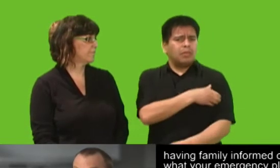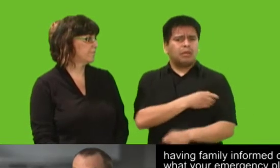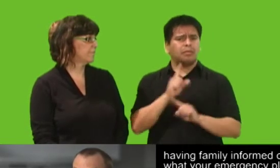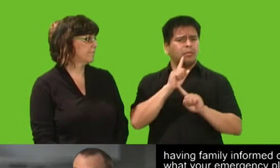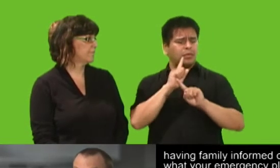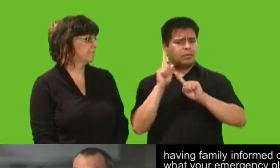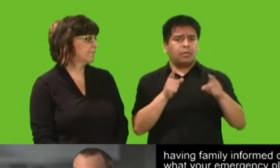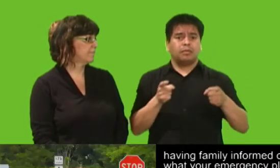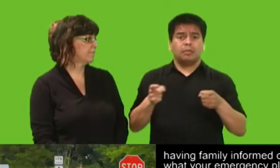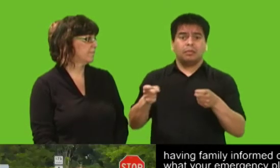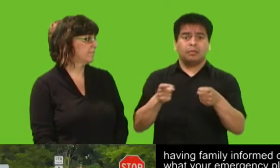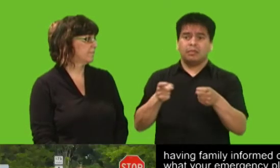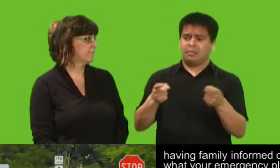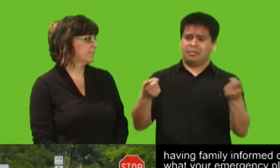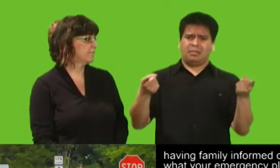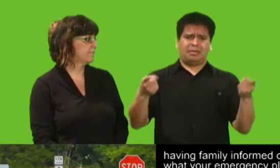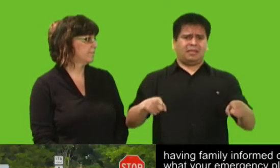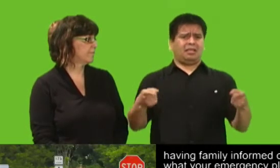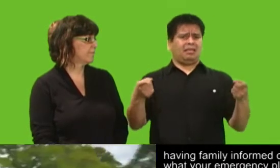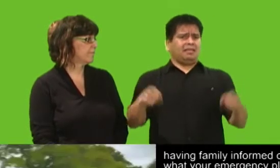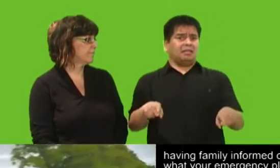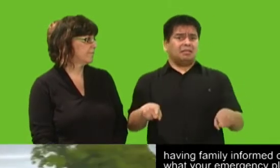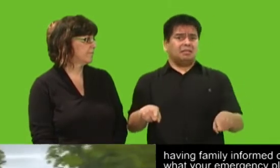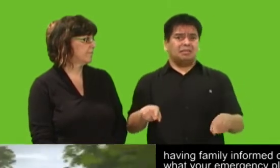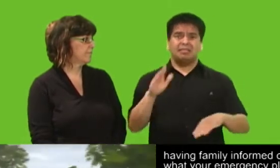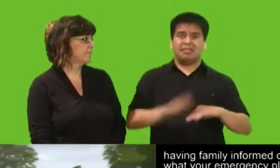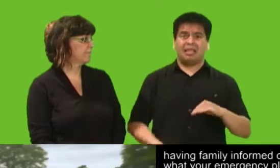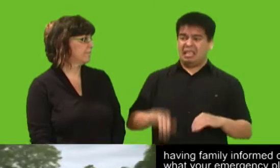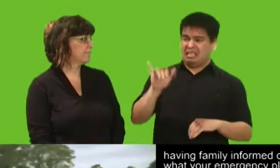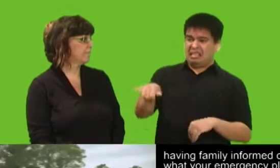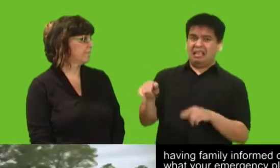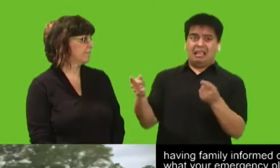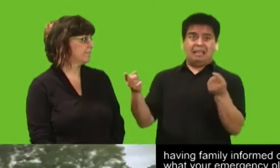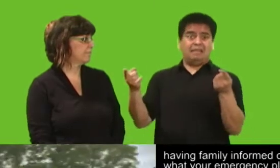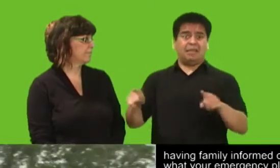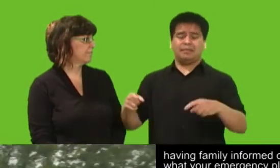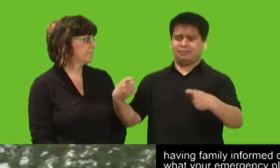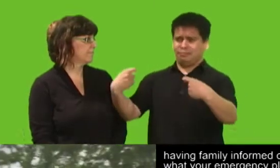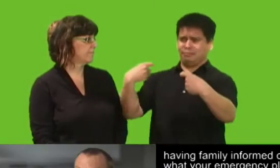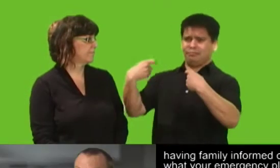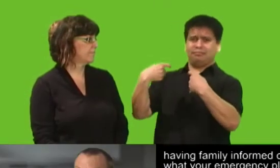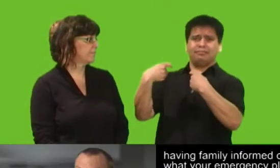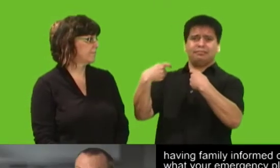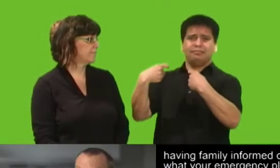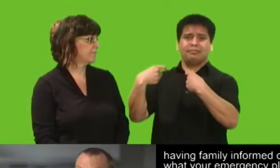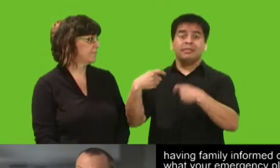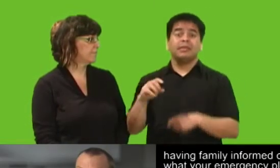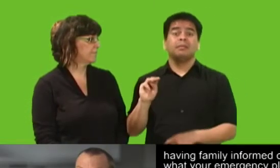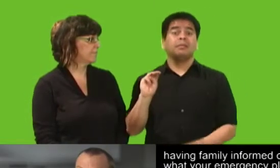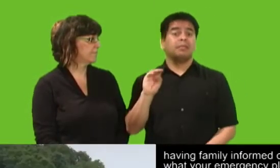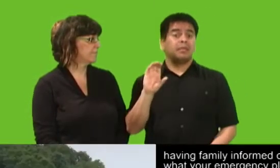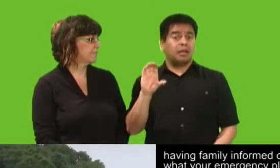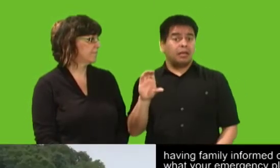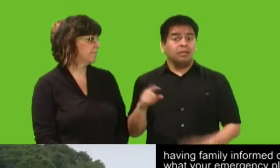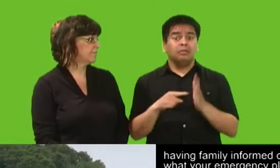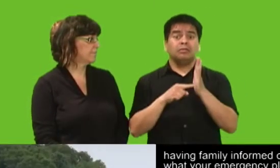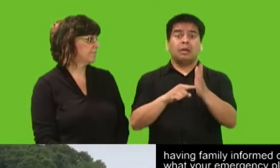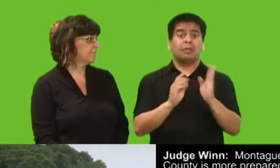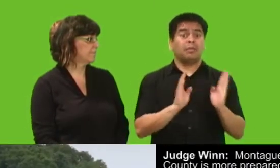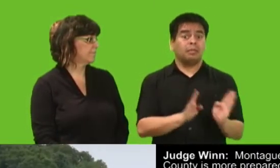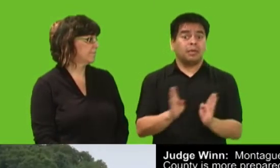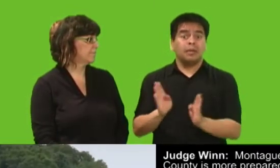your emergency plan is, so you can be empowered to respond to an event and take control of the event rather than having the event control